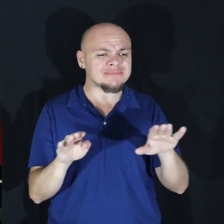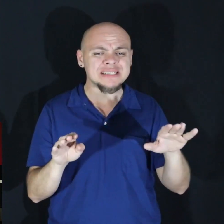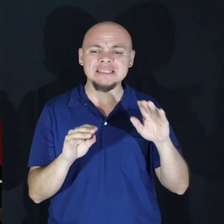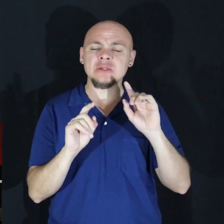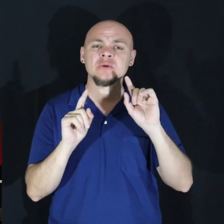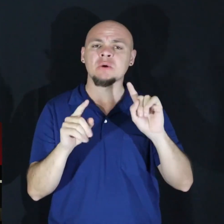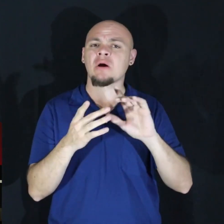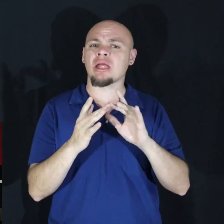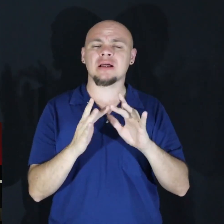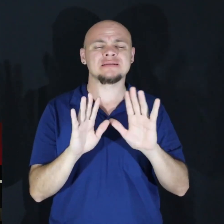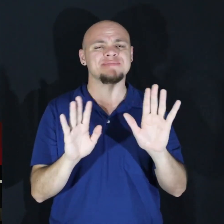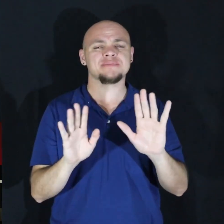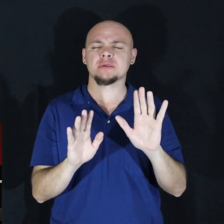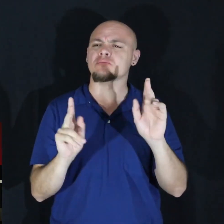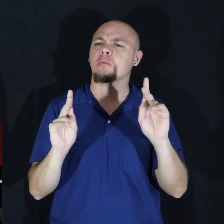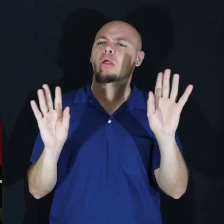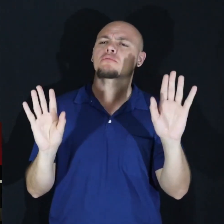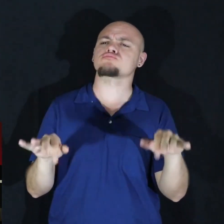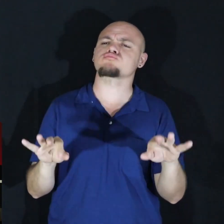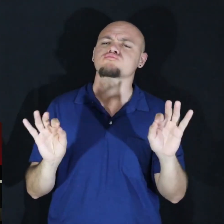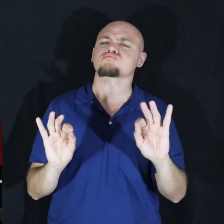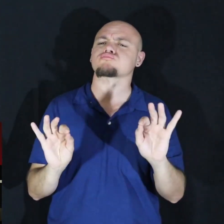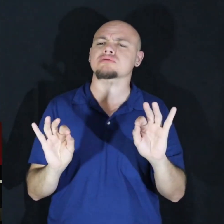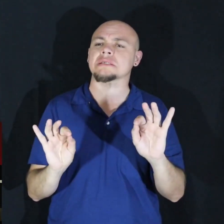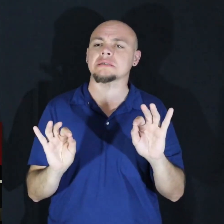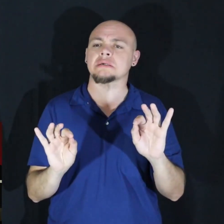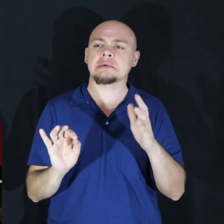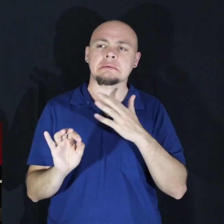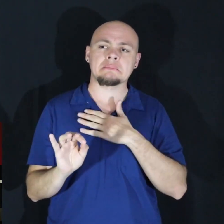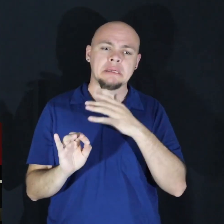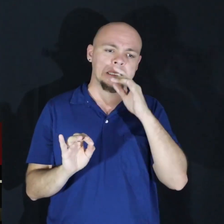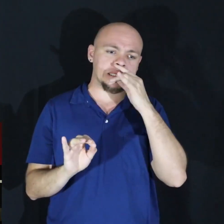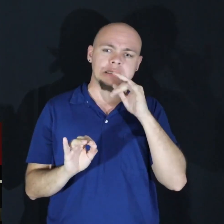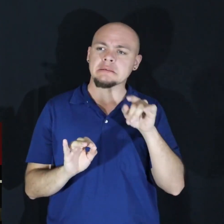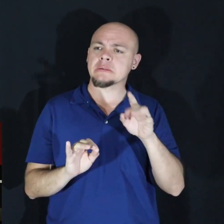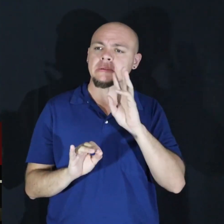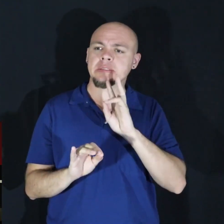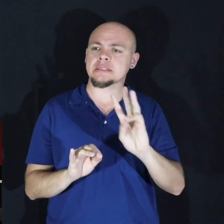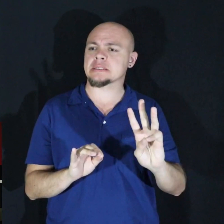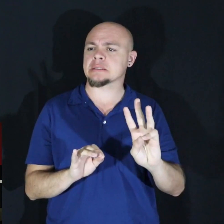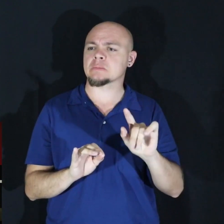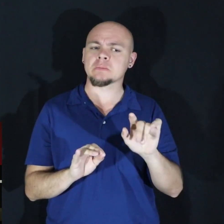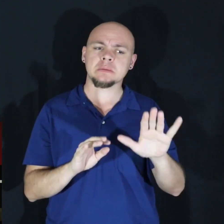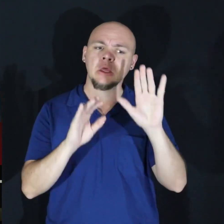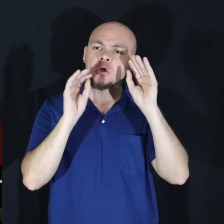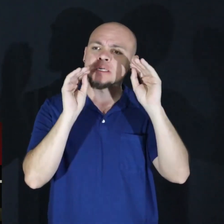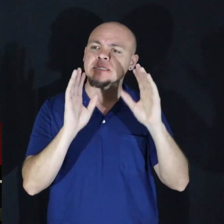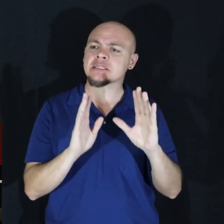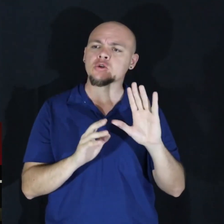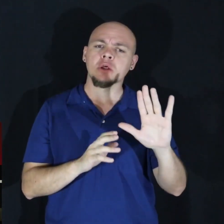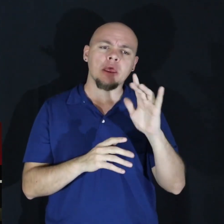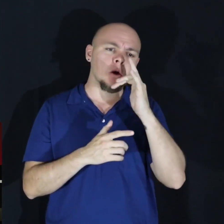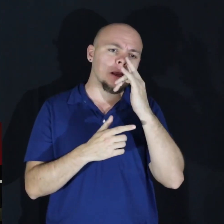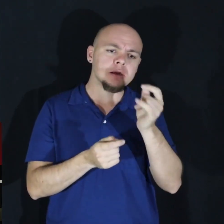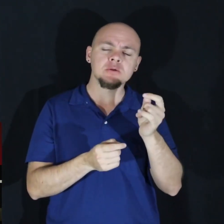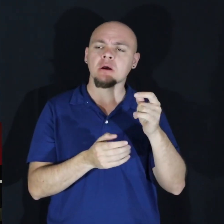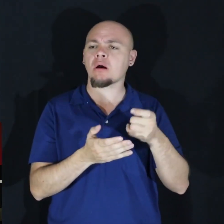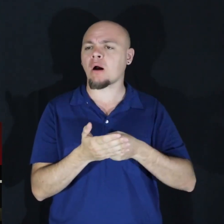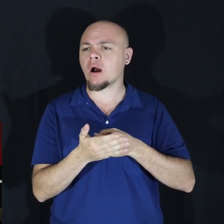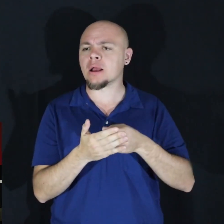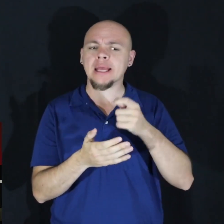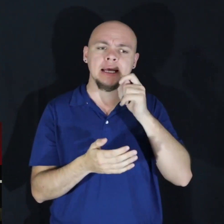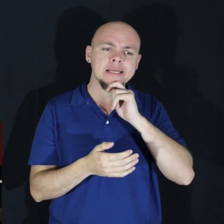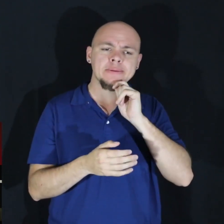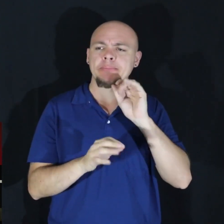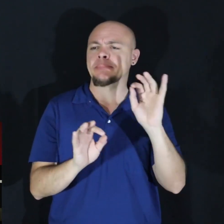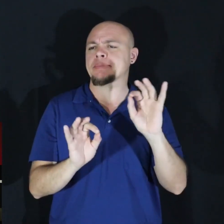And a lot of folks say, well, what's the big deal, right? Really? So my kid's 6, right? Their teacher, what they're into, hockey and ice cream, not